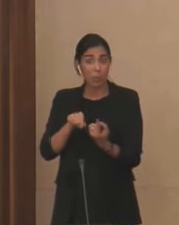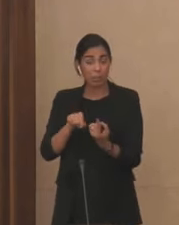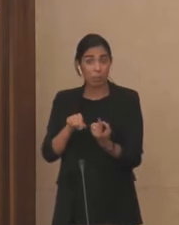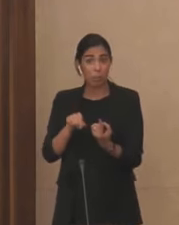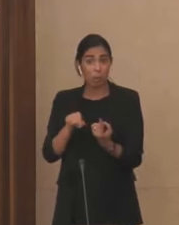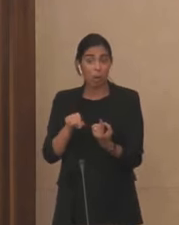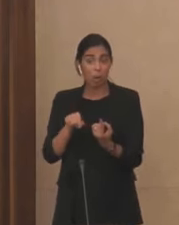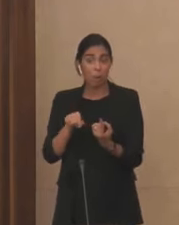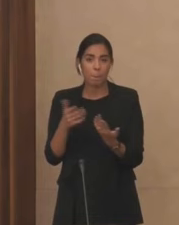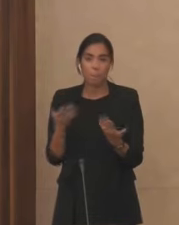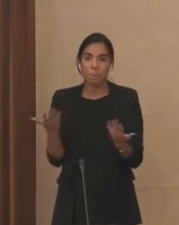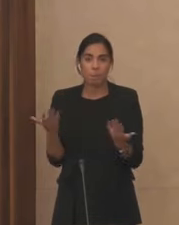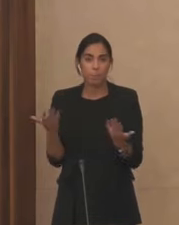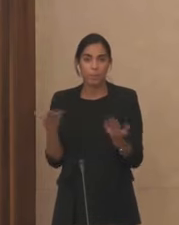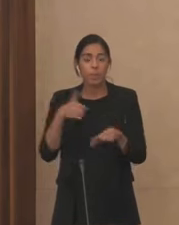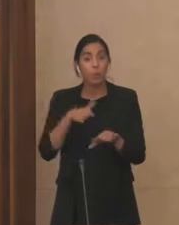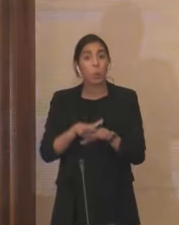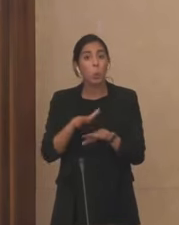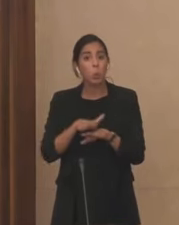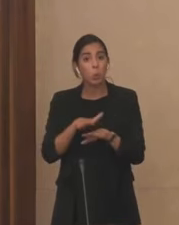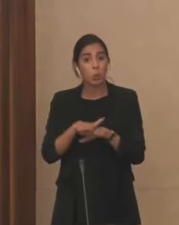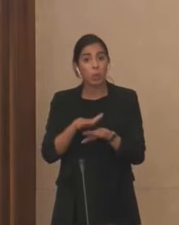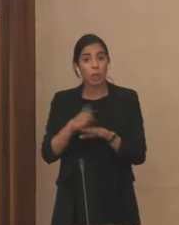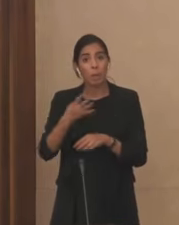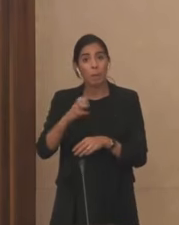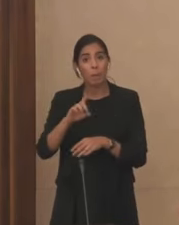methylprednisolone or dexamethasone pulses.